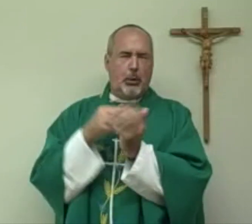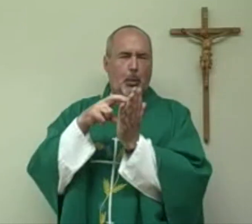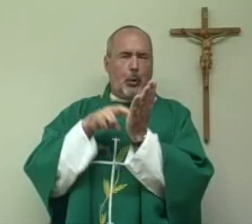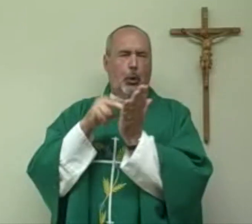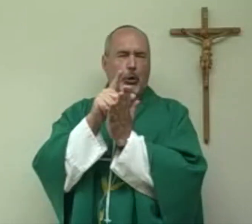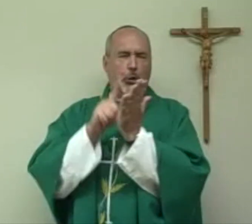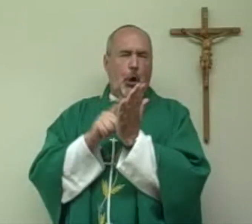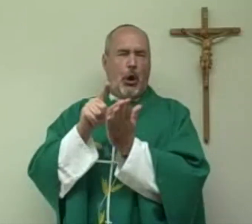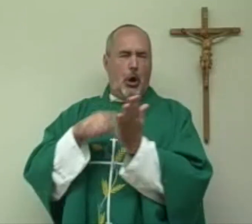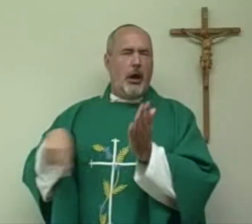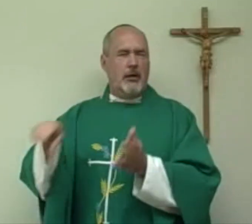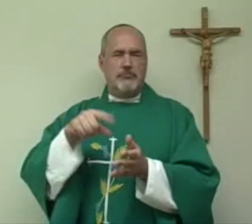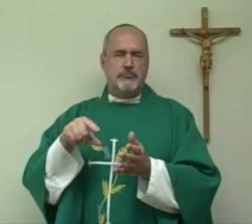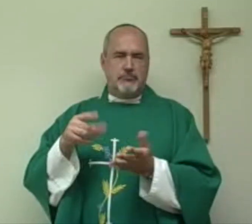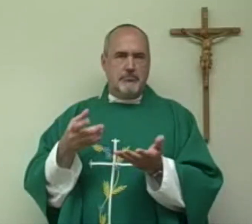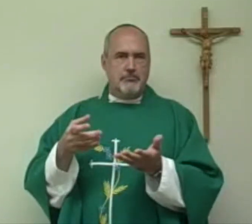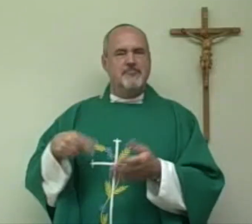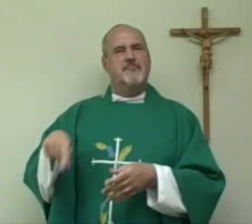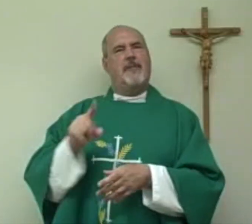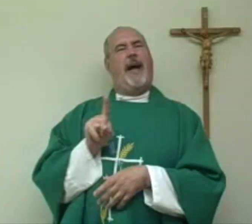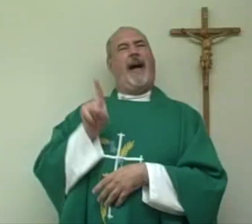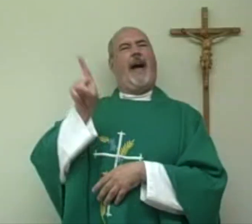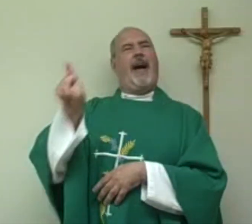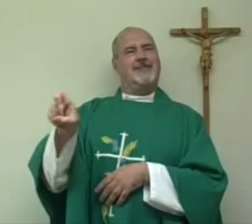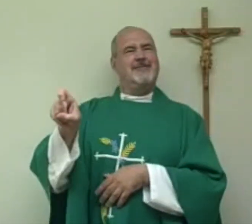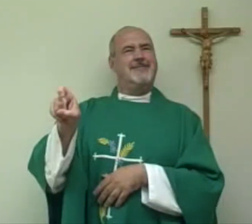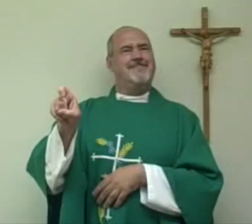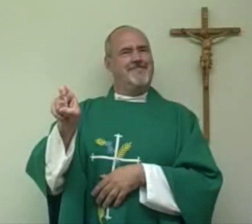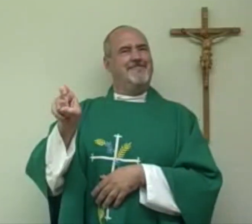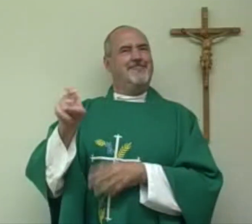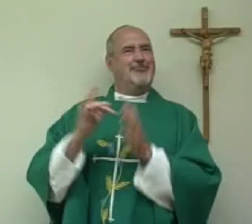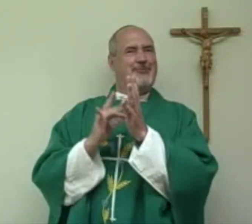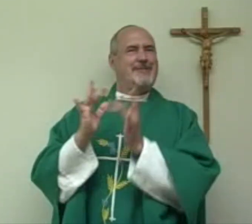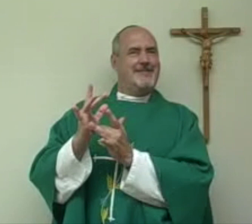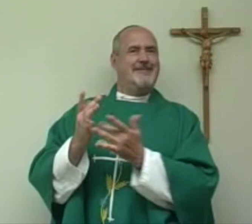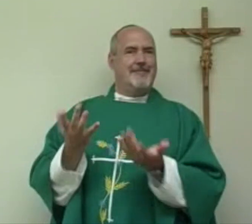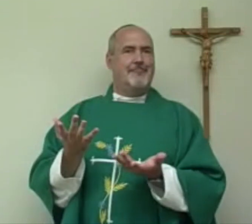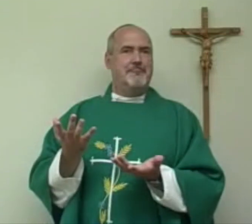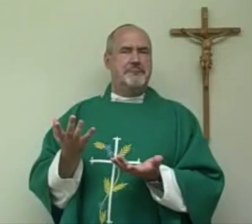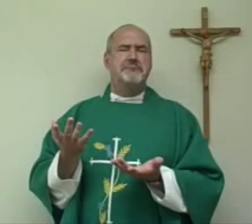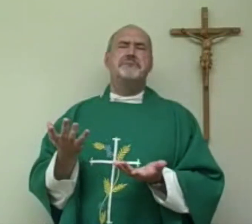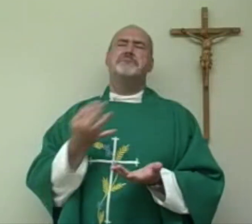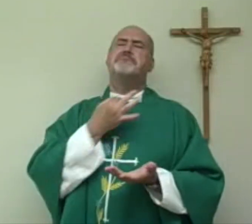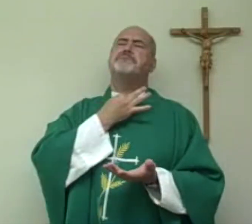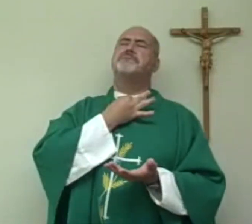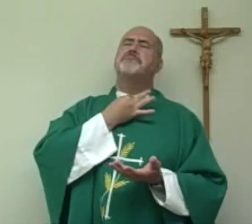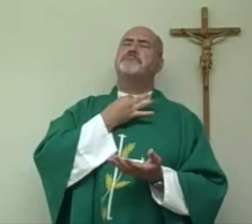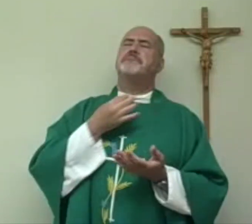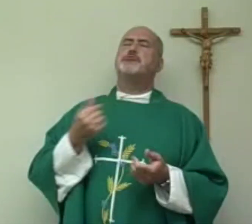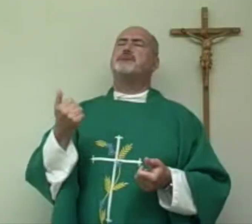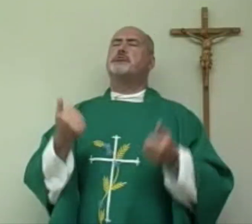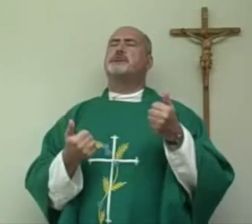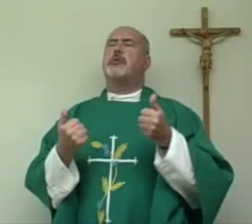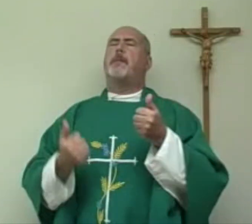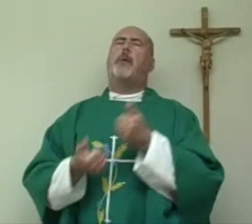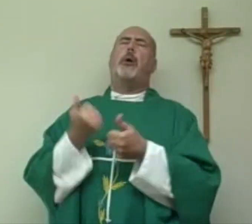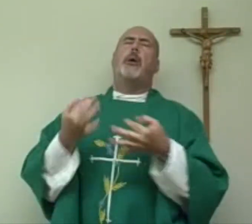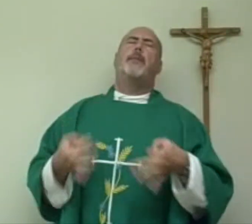very strict about following the laws. So they asked Jesus